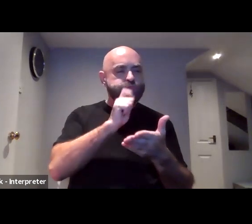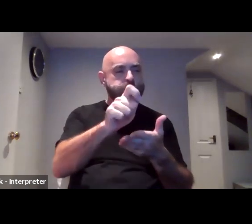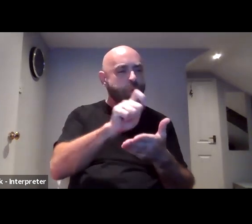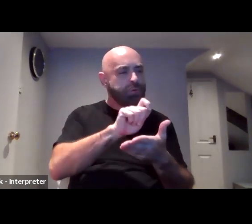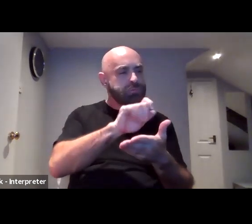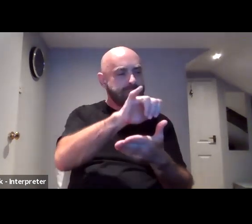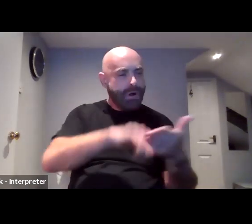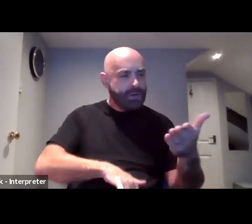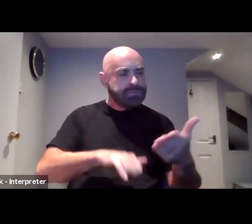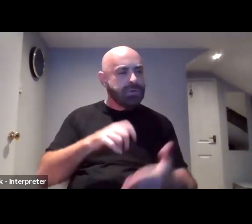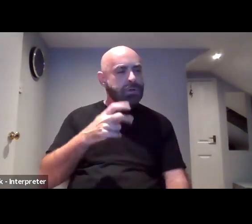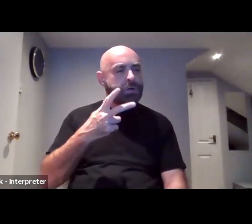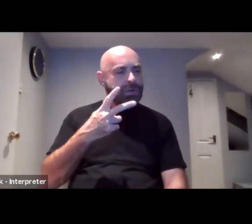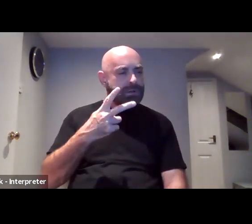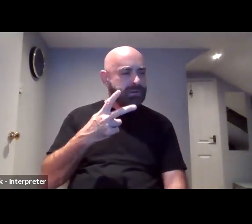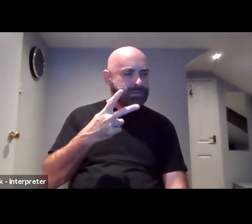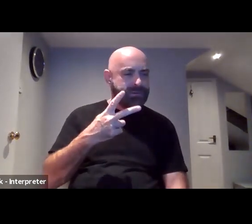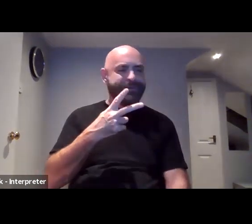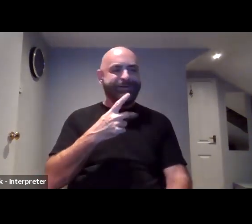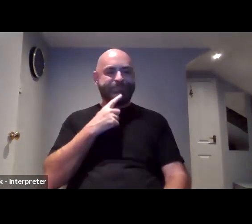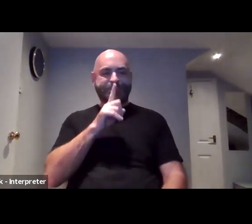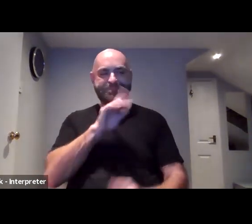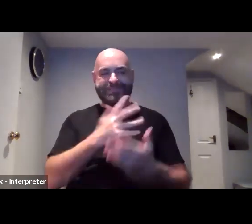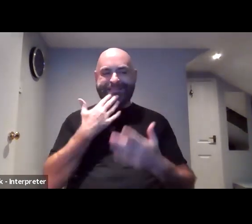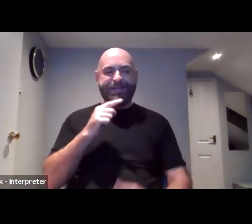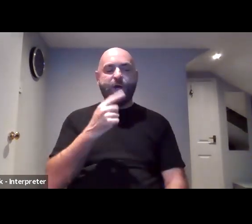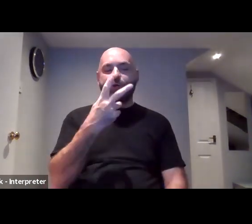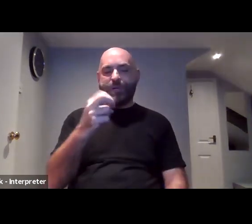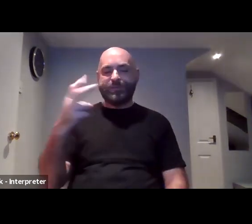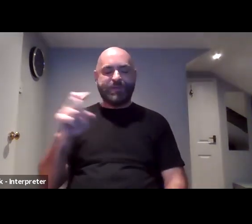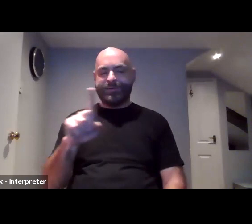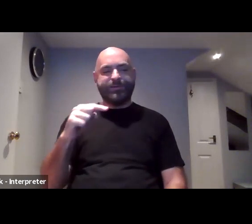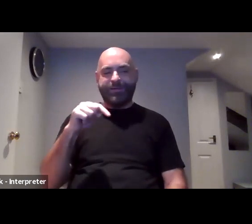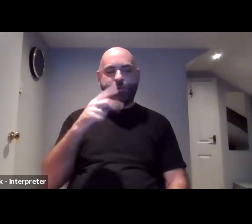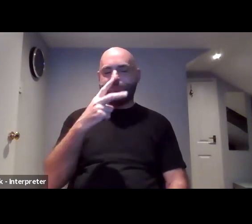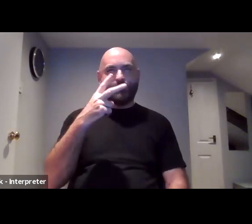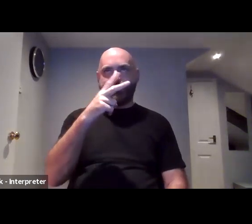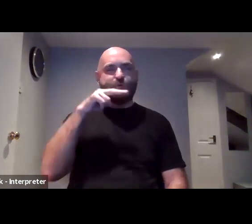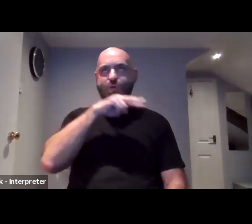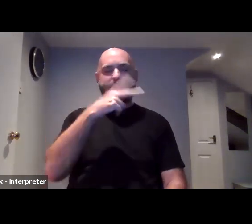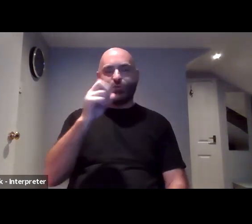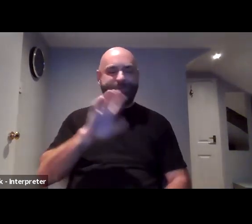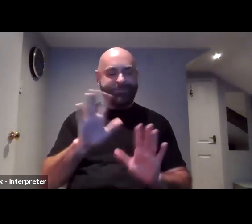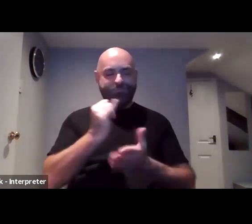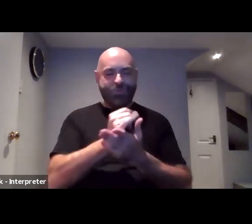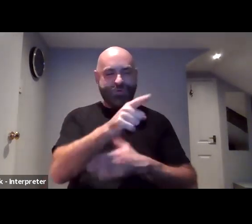published in 2020, not 220, published this year, just quite